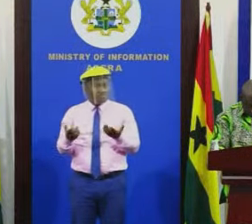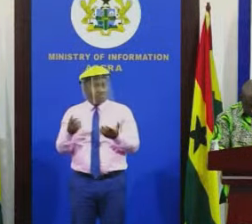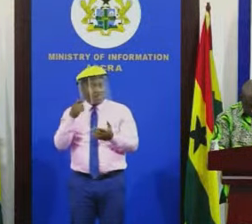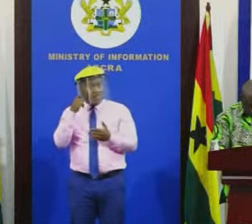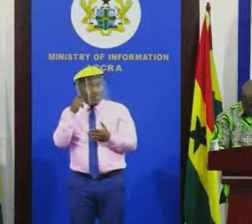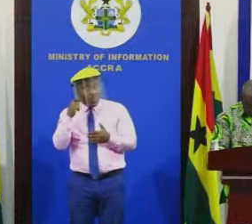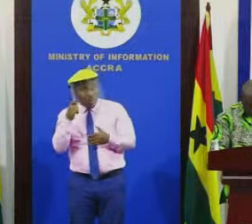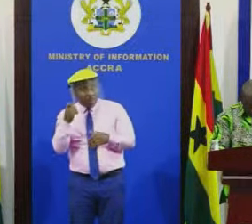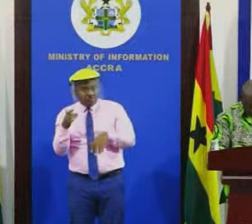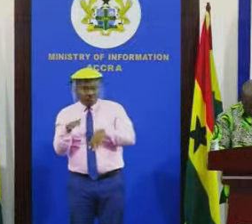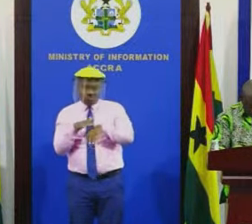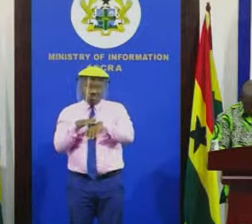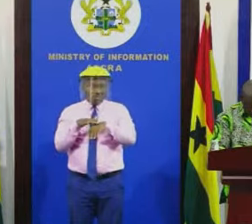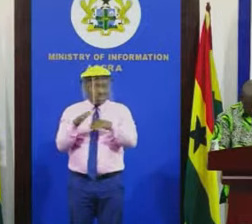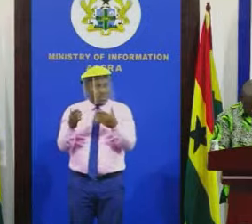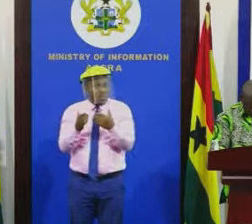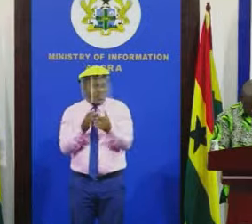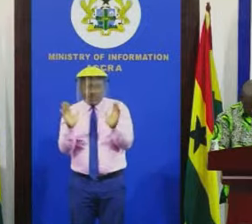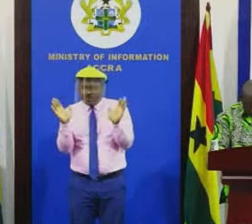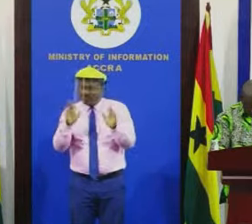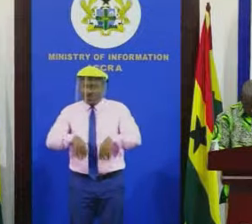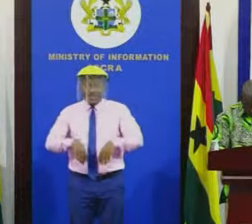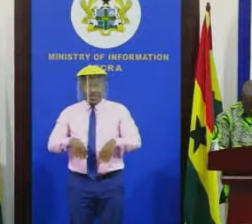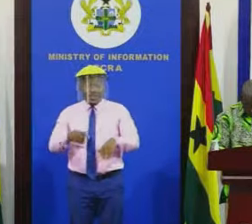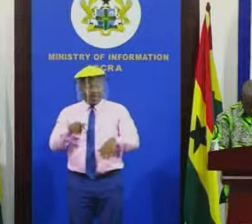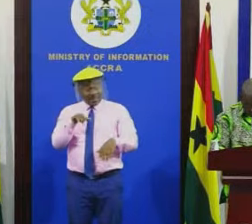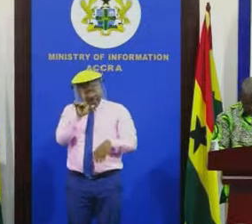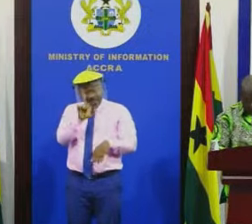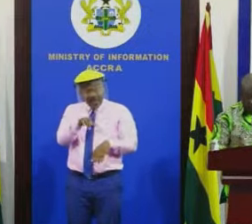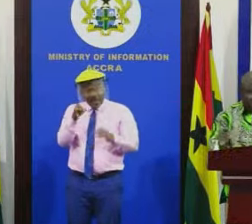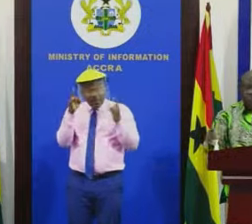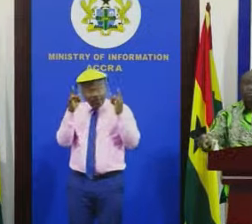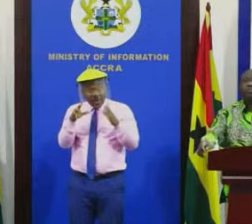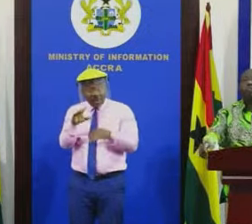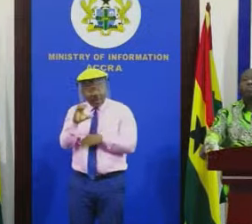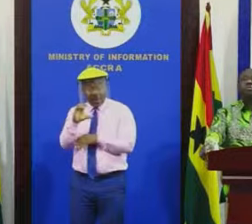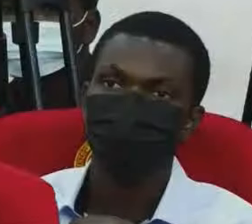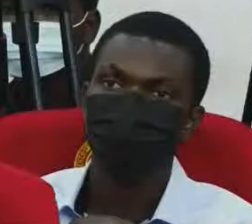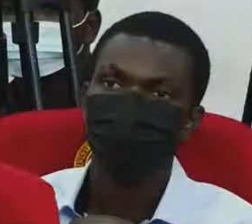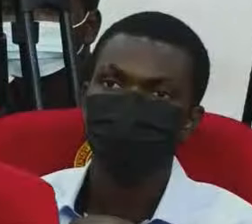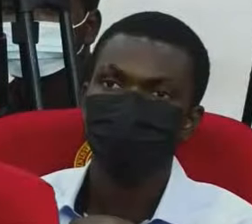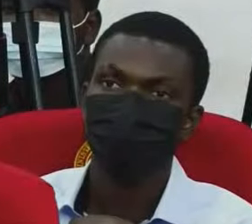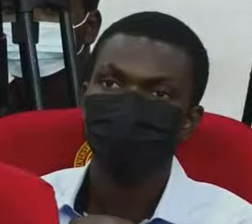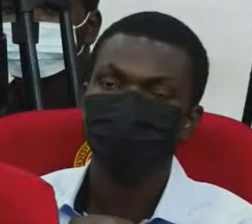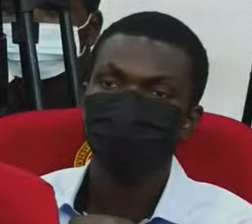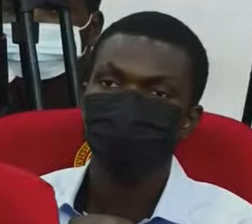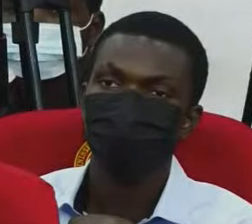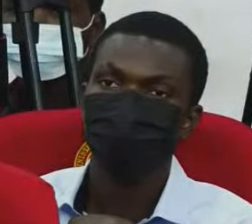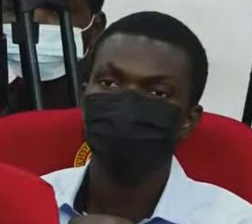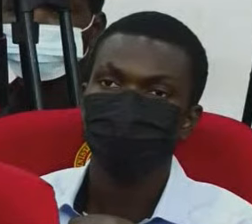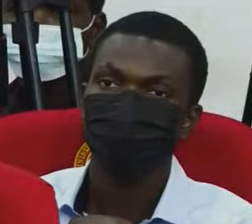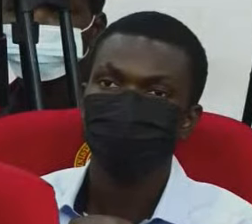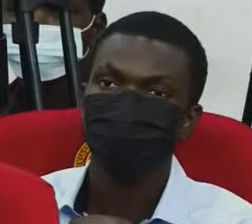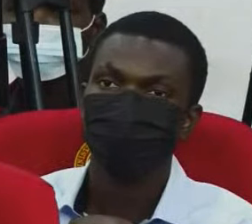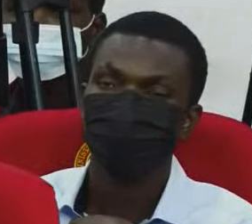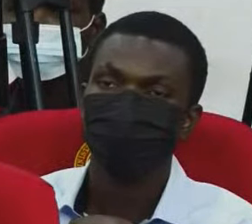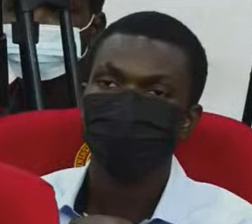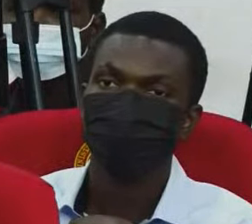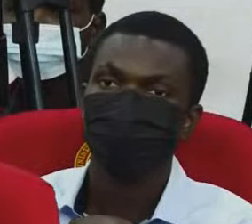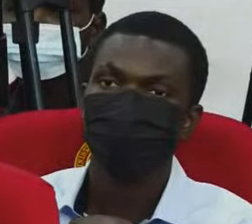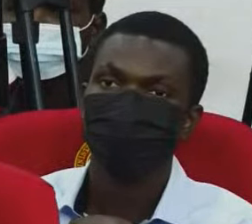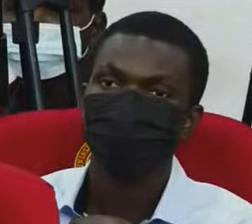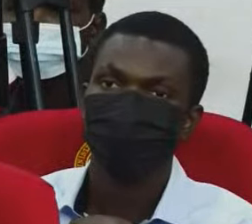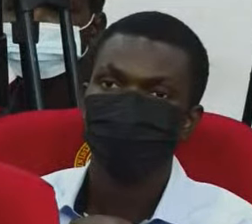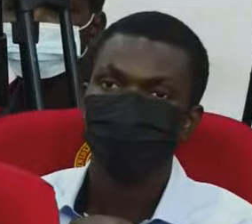here. Once it's a crime, we want to be able to deal with that. If you do it within our maritime jurisdiction or our